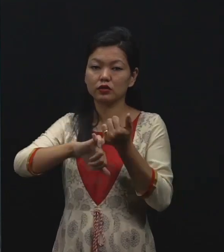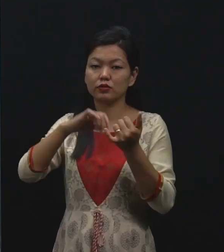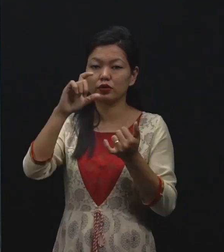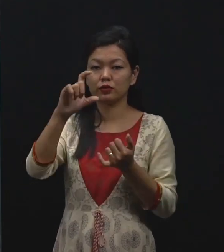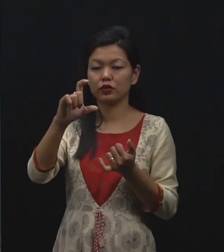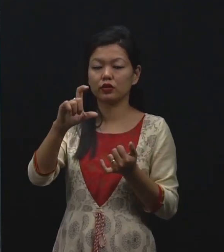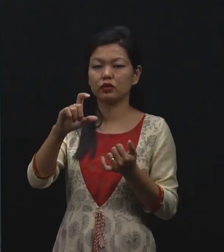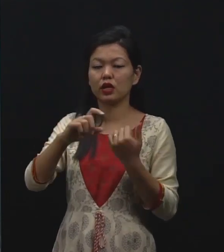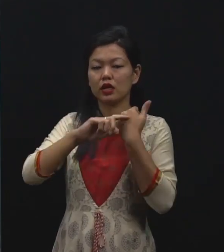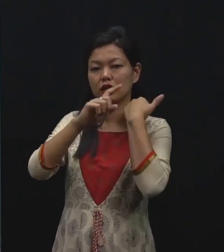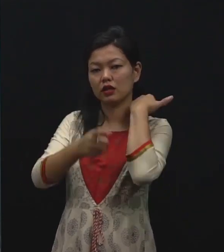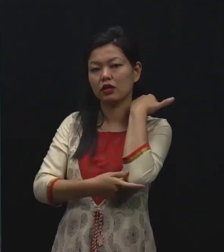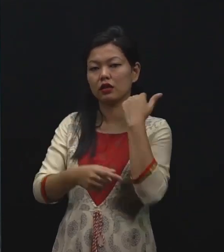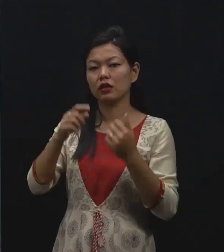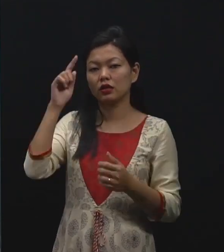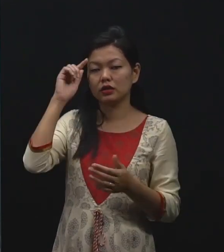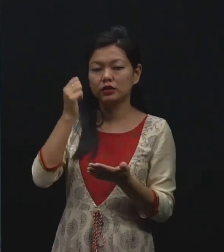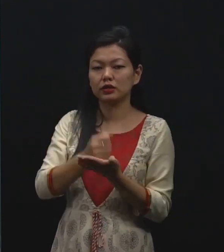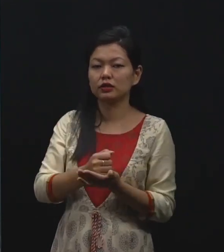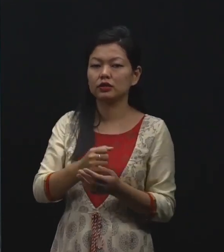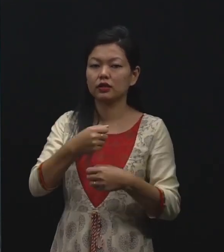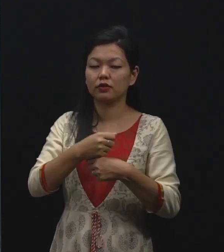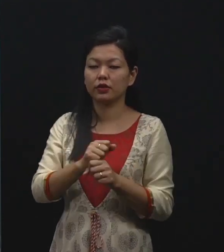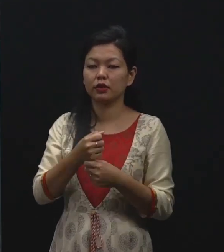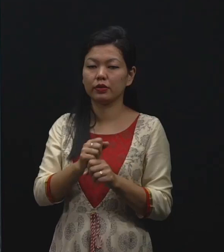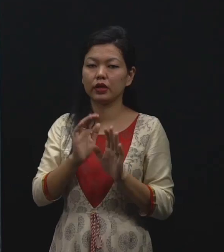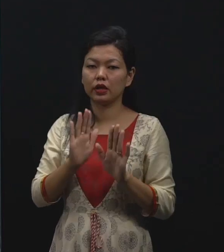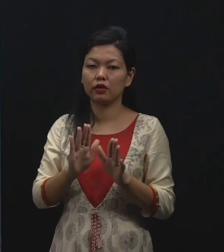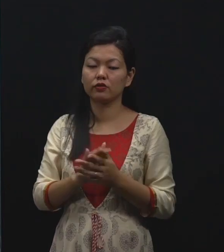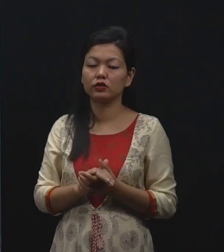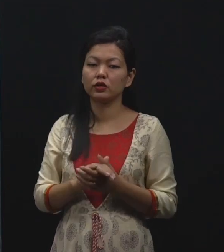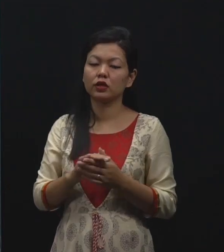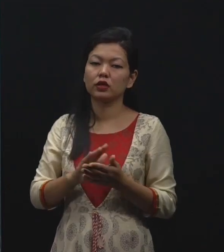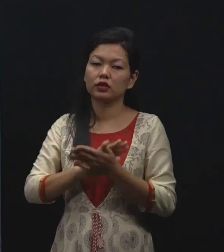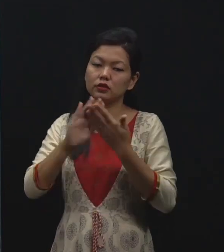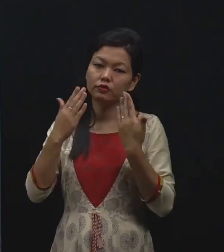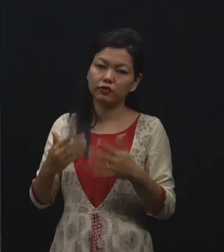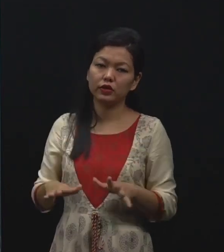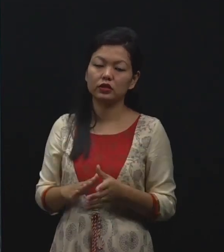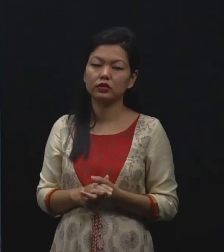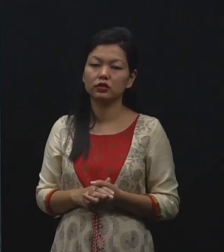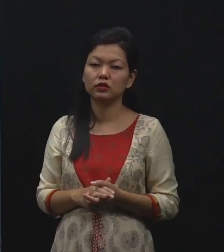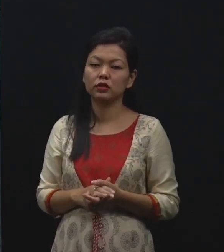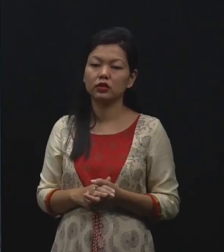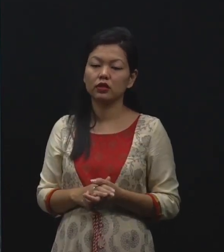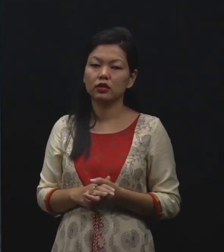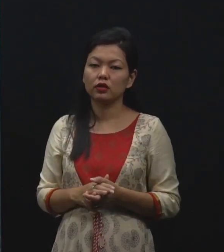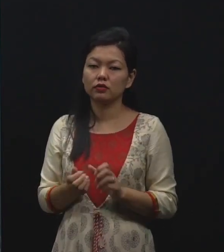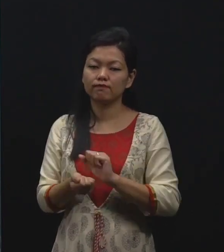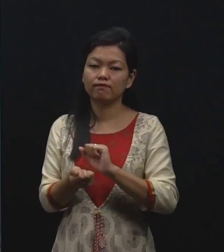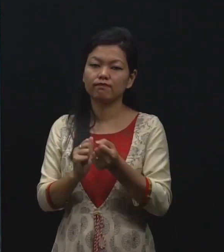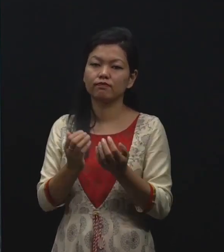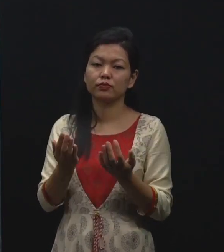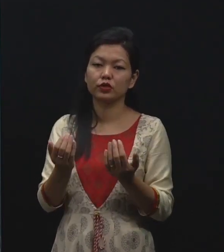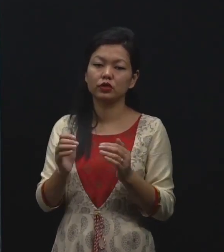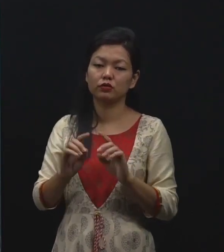right? So whenever the Supreme Court makes any decisions, then it is final, no other changes will be made, and the case